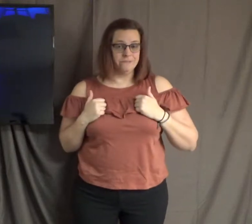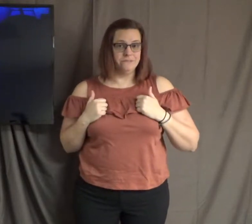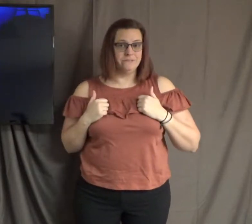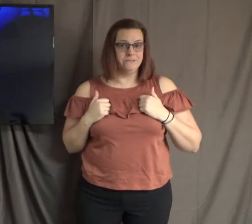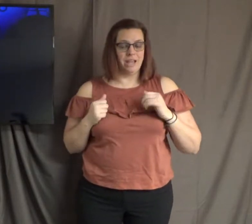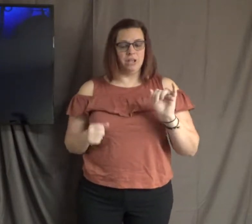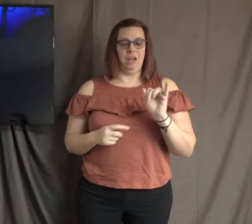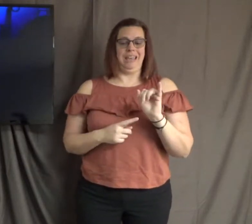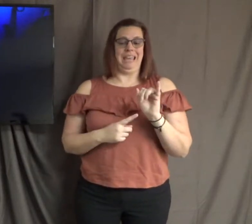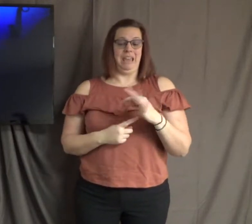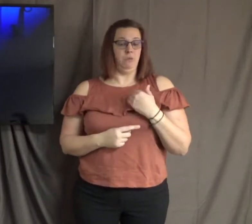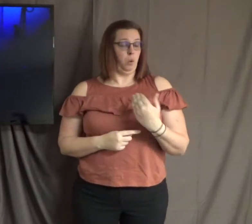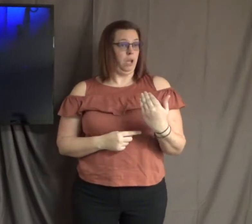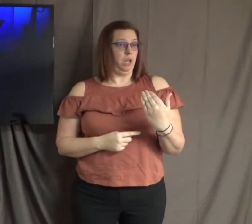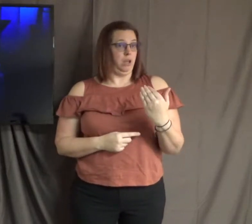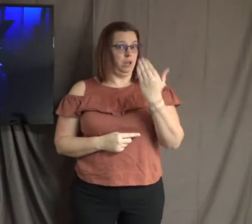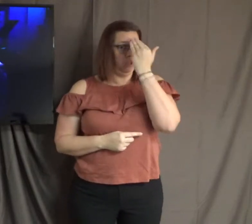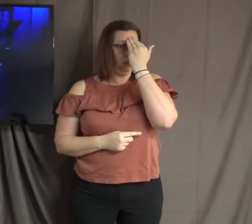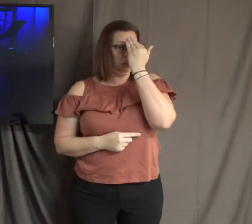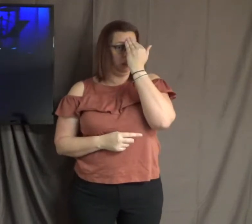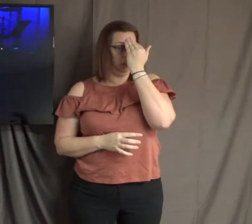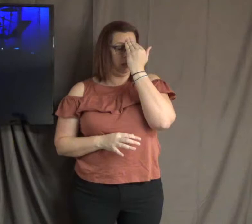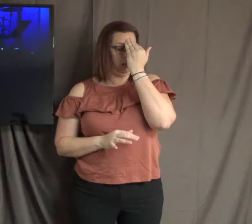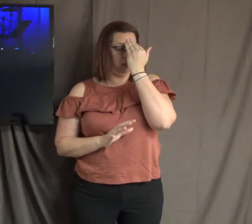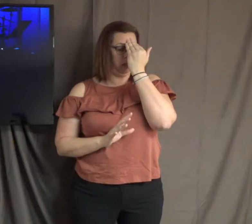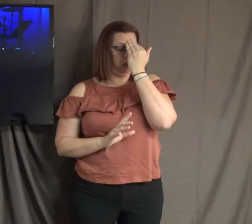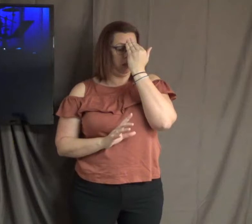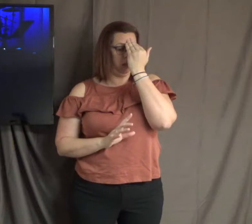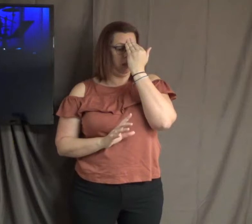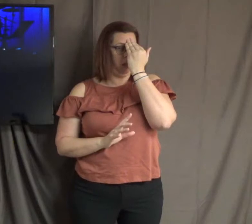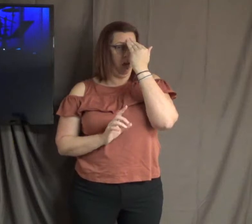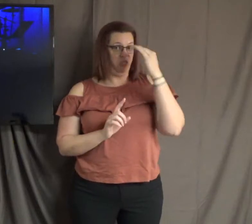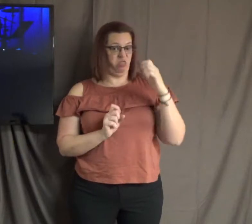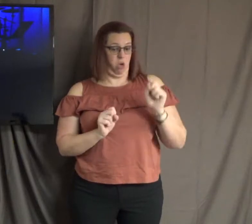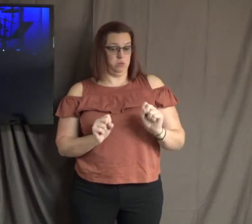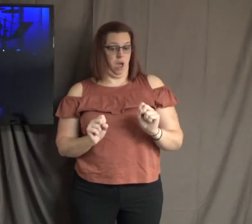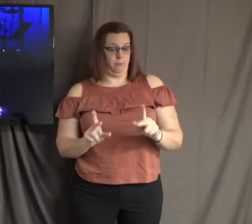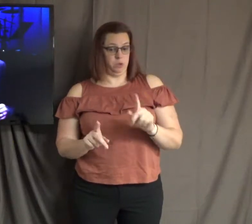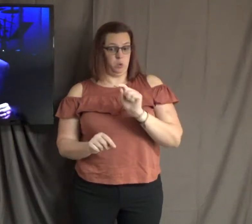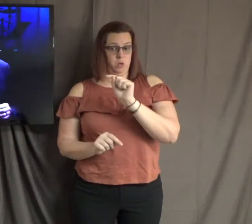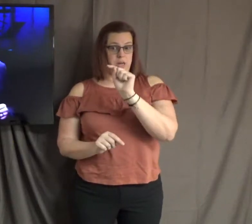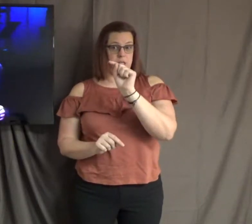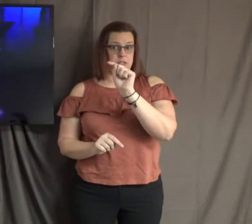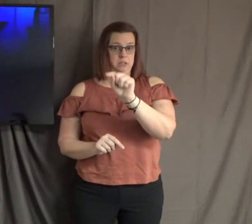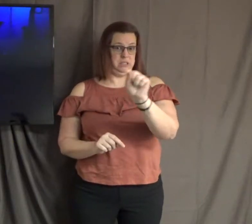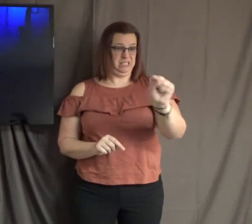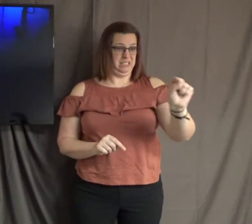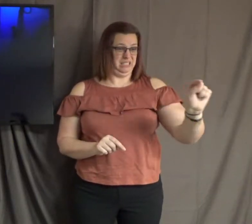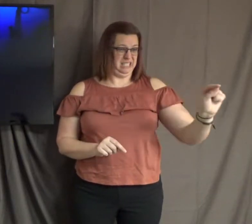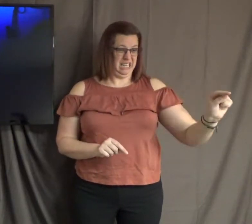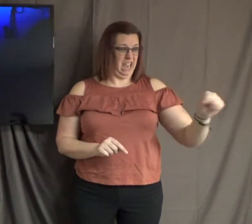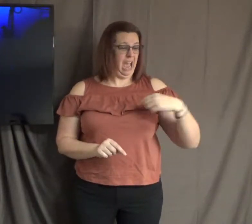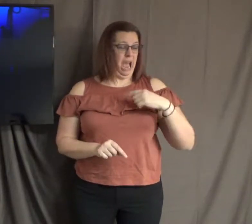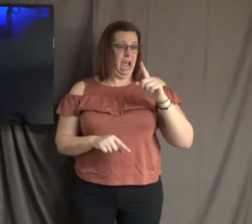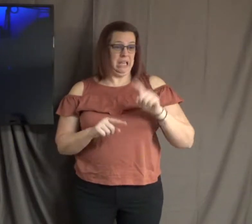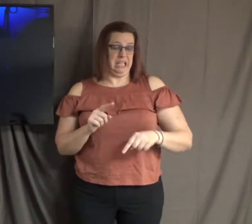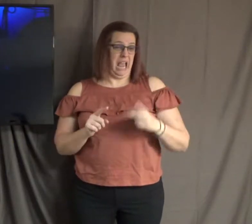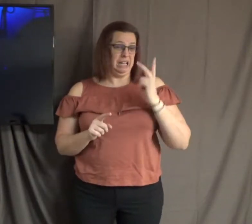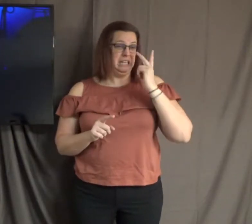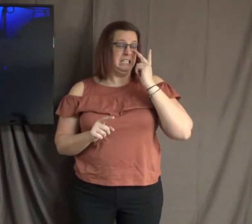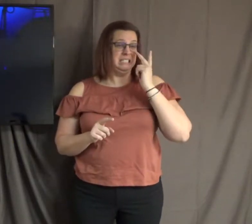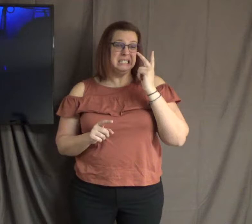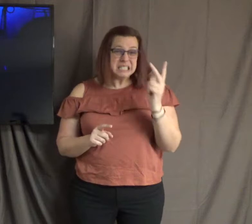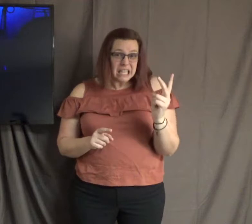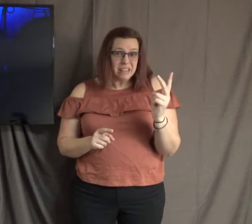to know those possibilities that we may not see around us are within us that we're called to bring